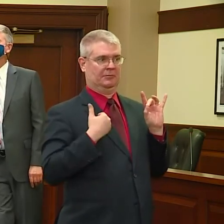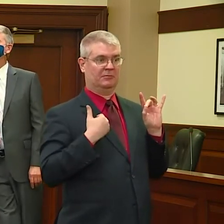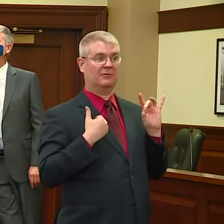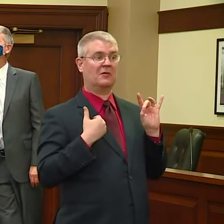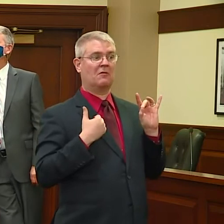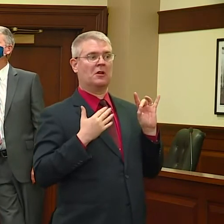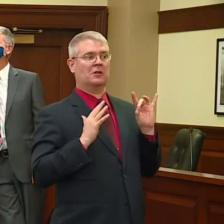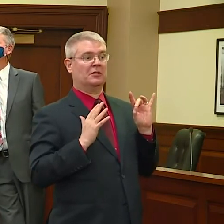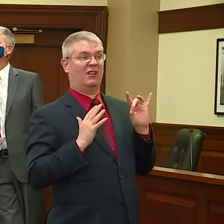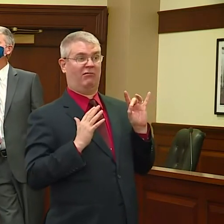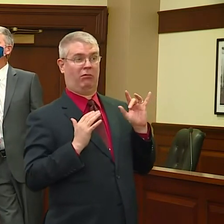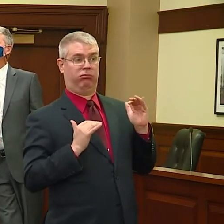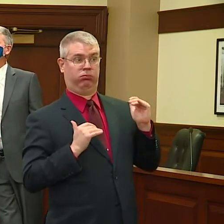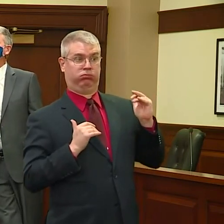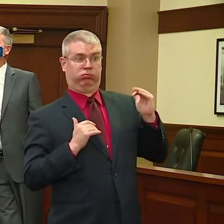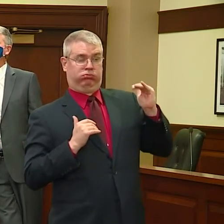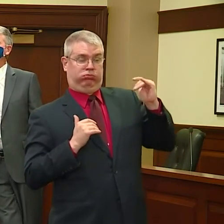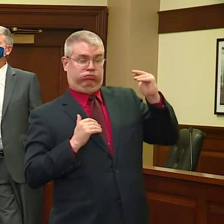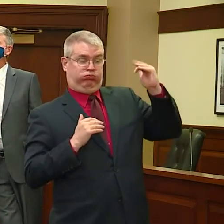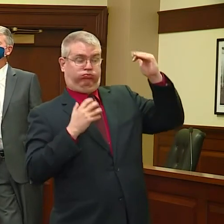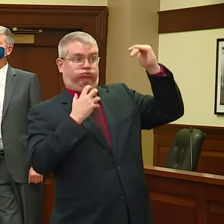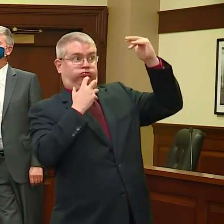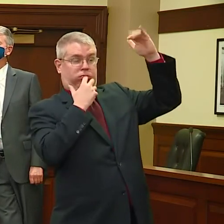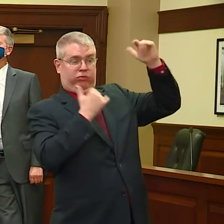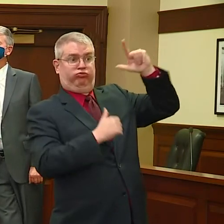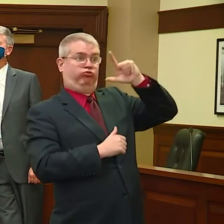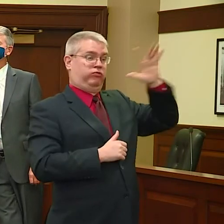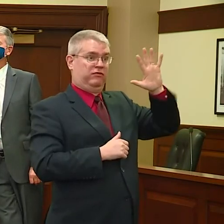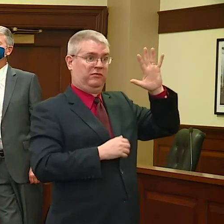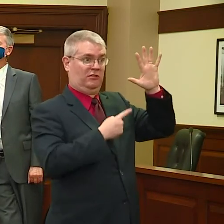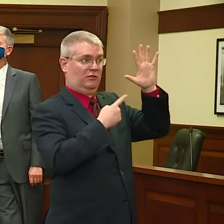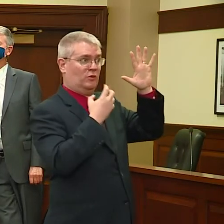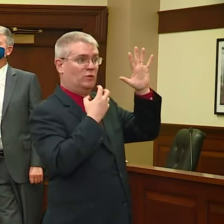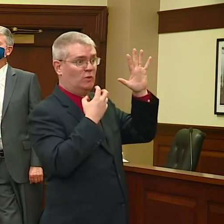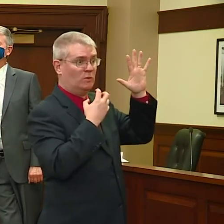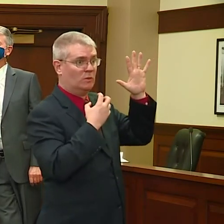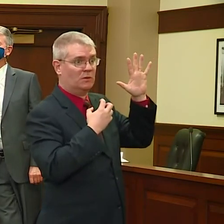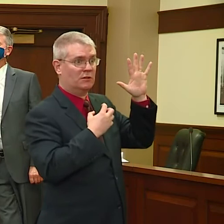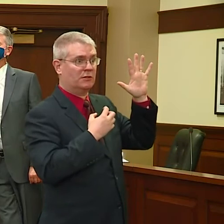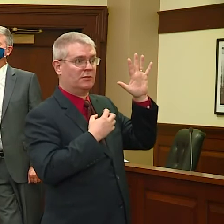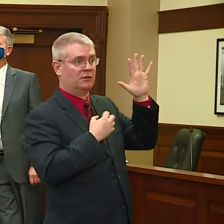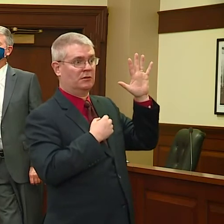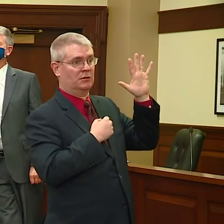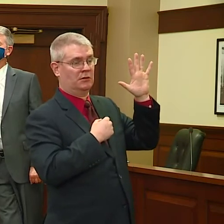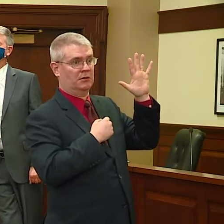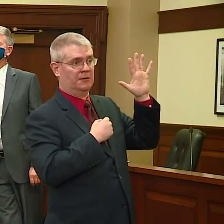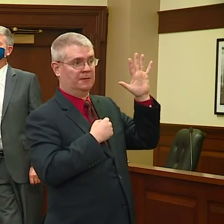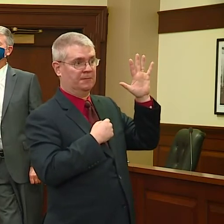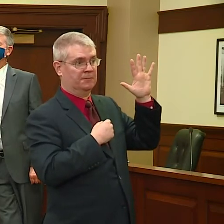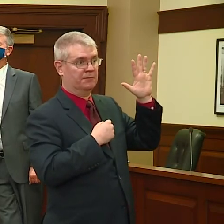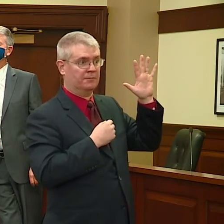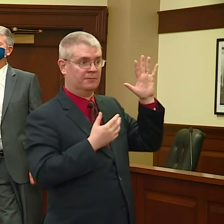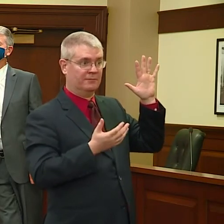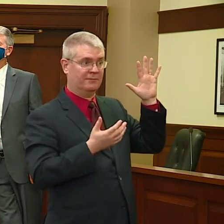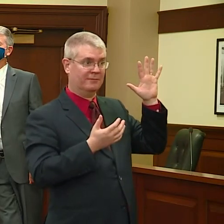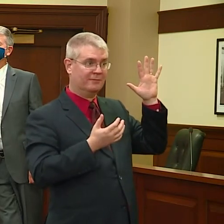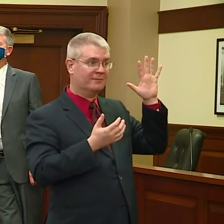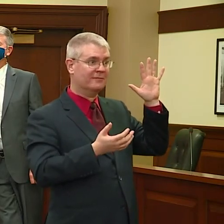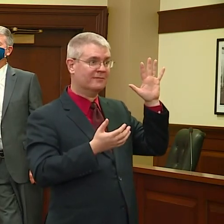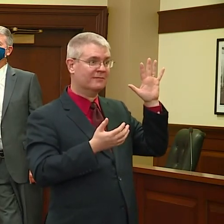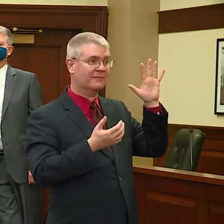85%. We currently have sufficient healthcare workers and resources to take care of